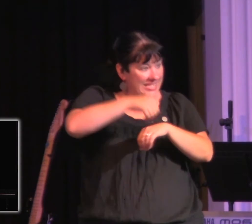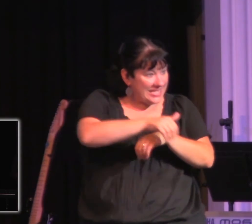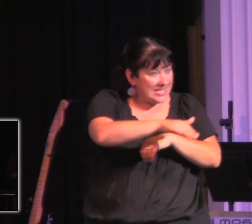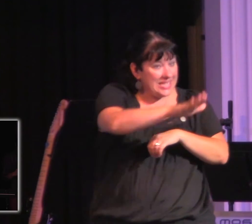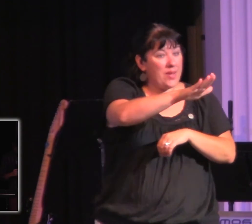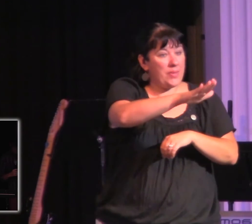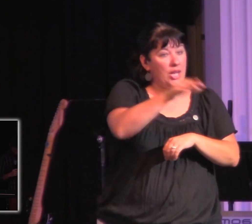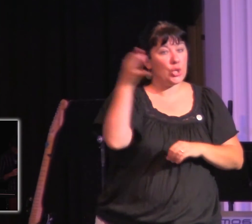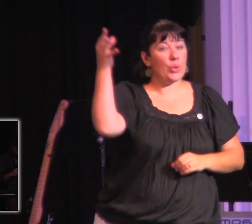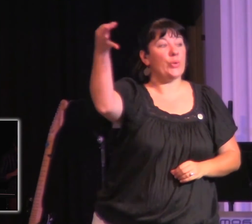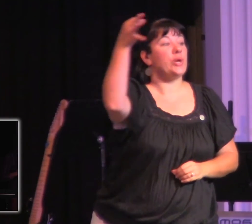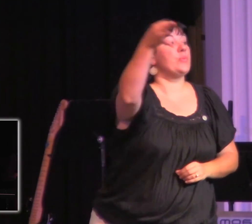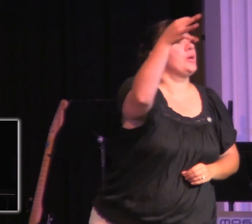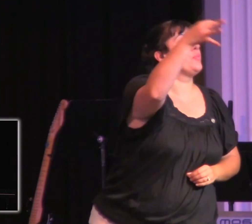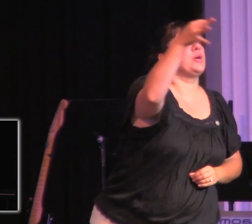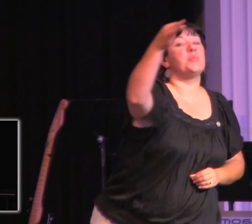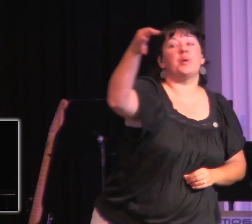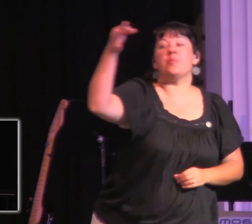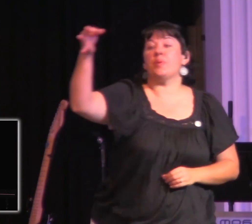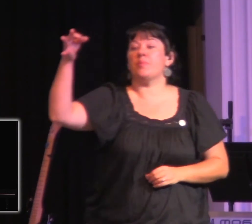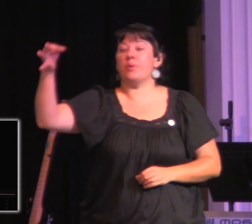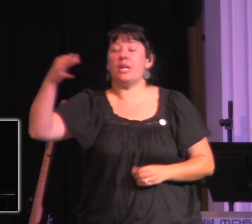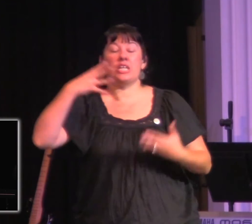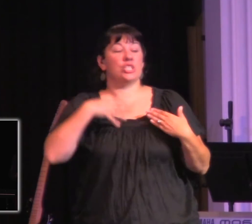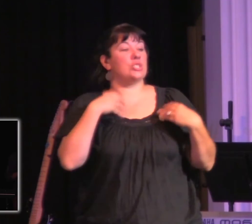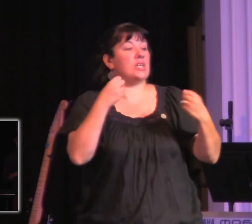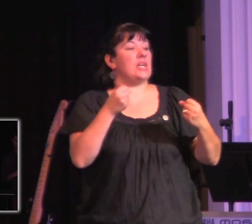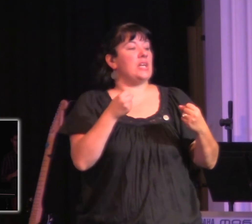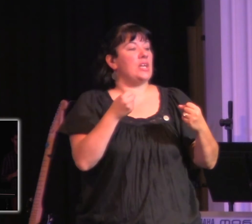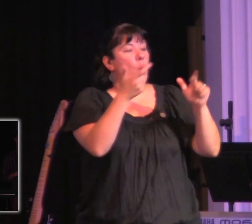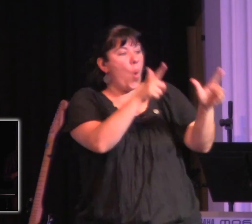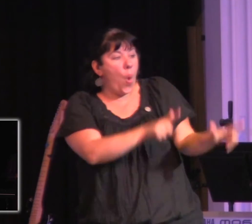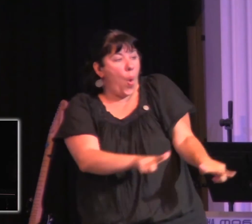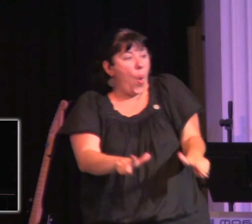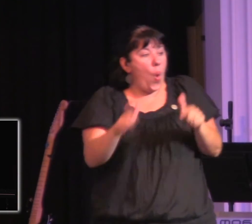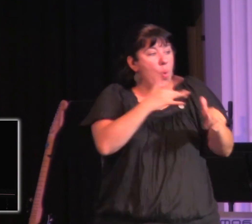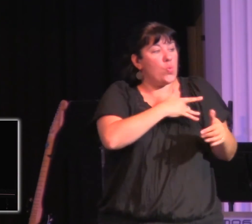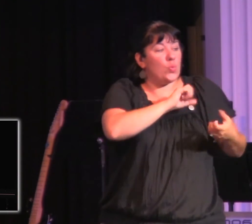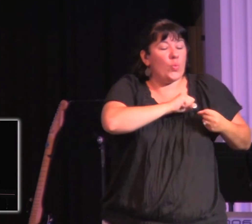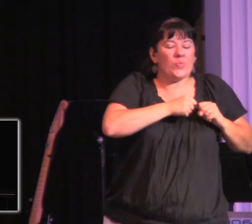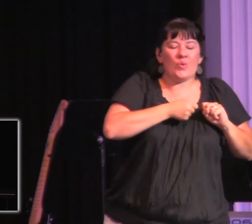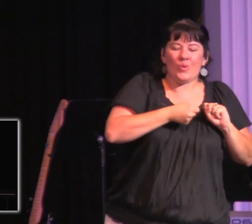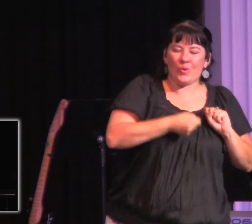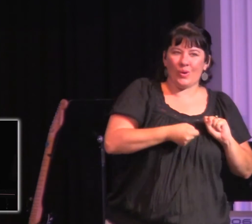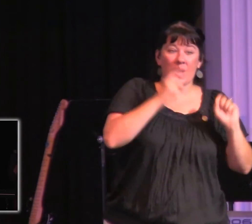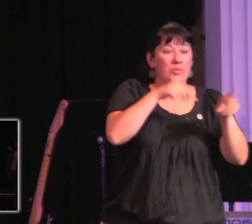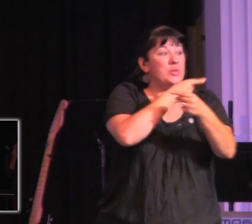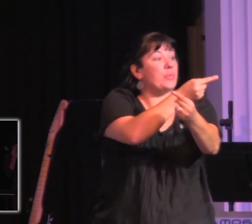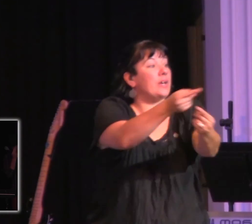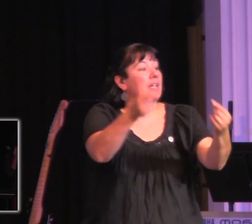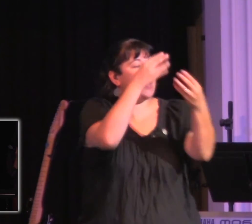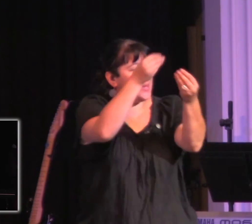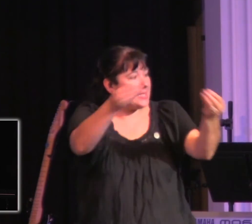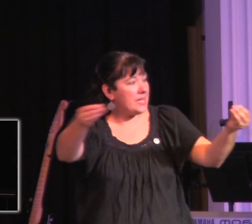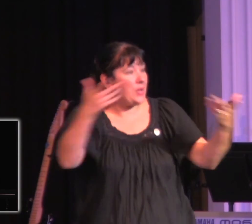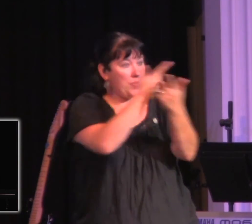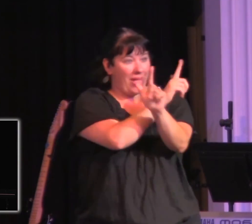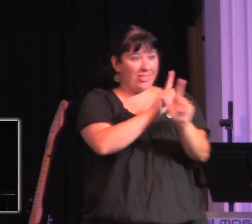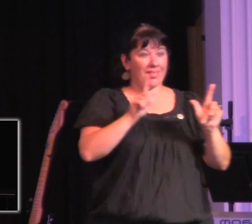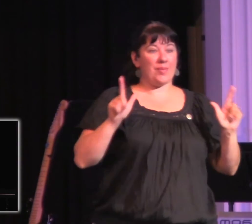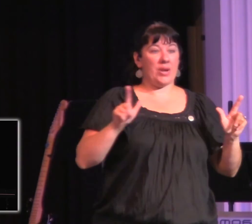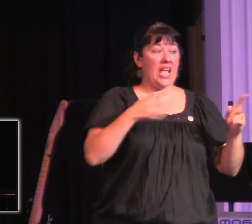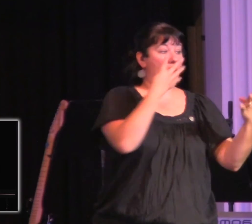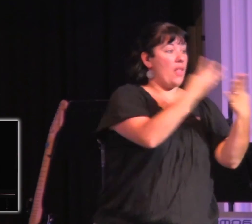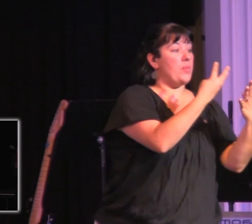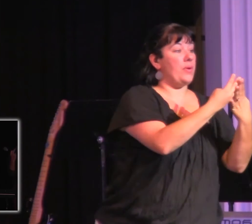the brokenhearted, to proclaim liberty to the captives and the opening of the prison to those who are bound, to